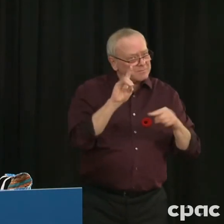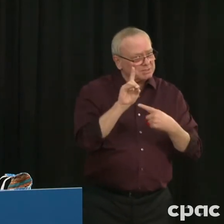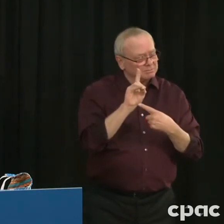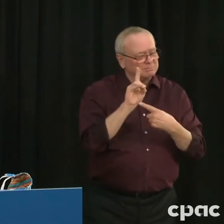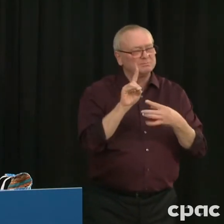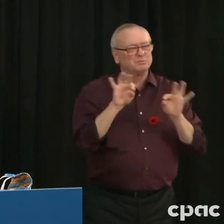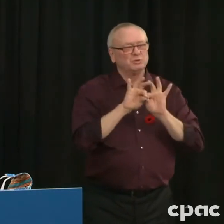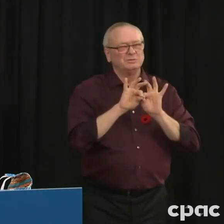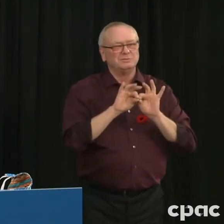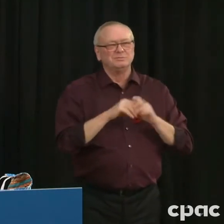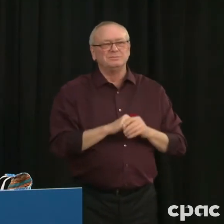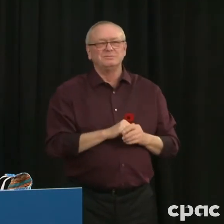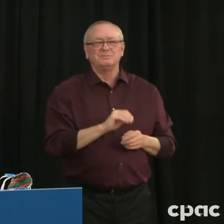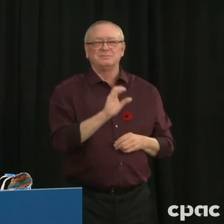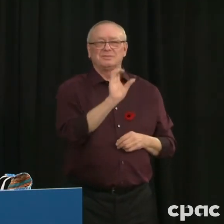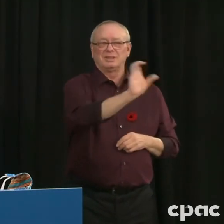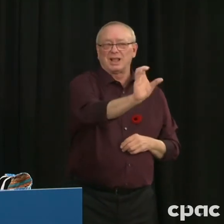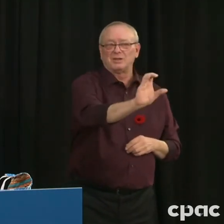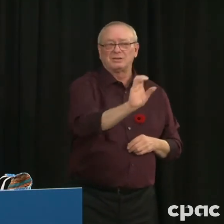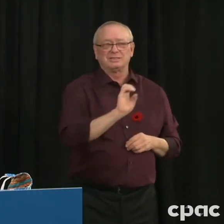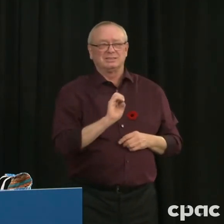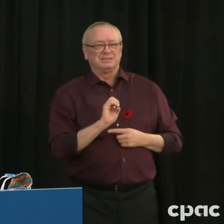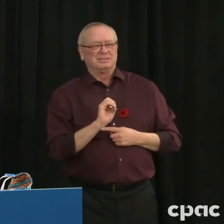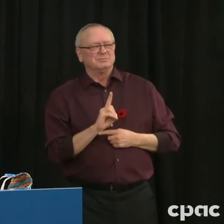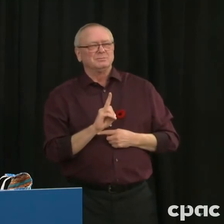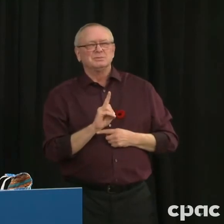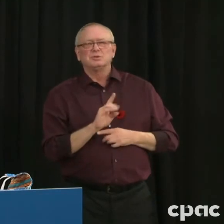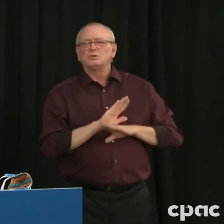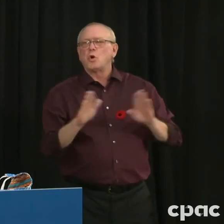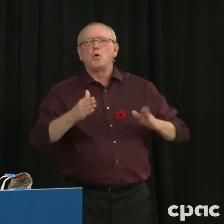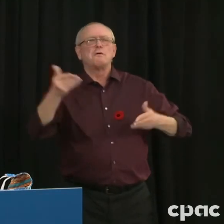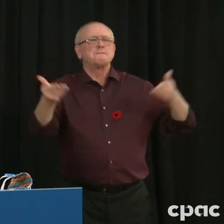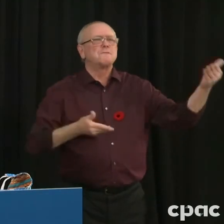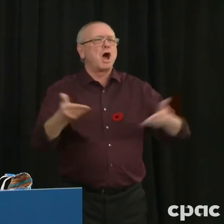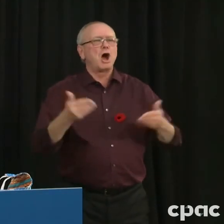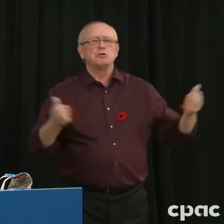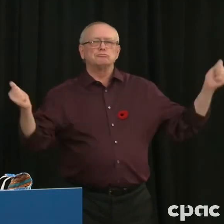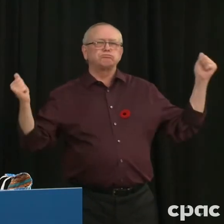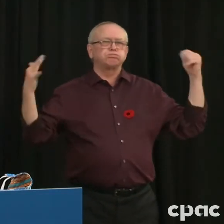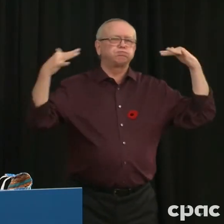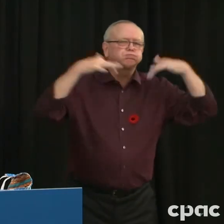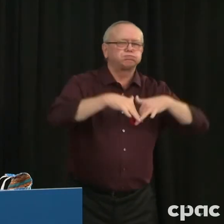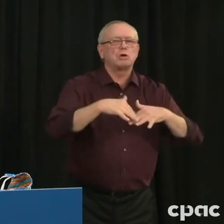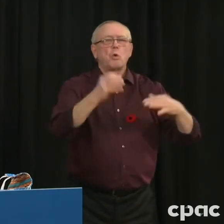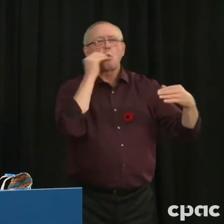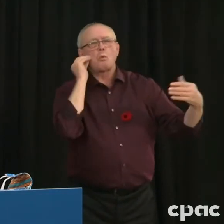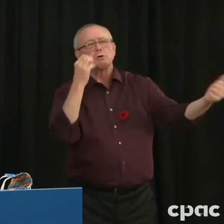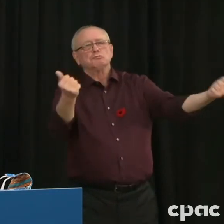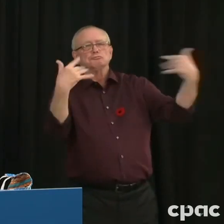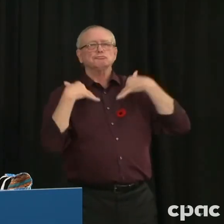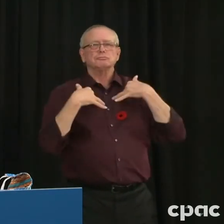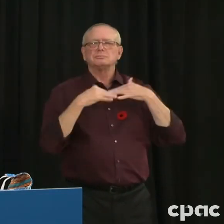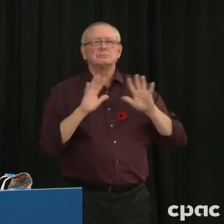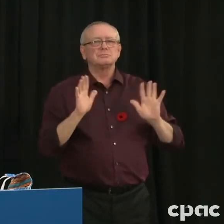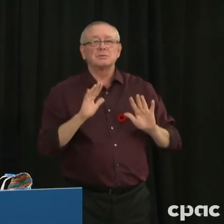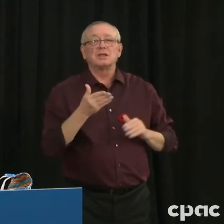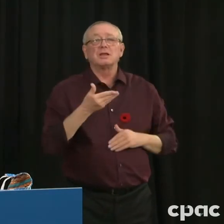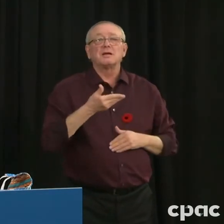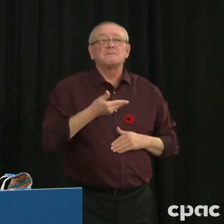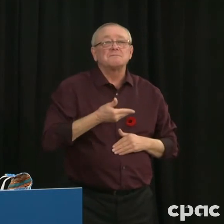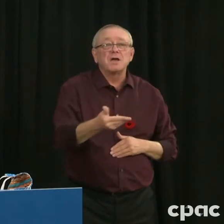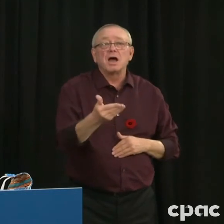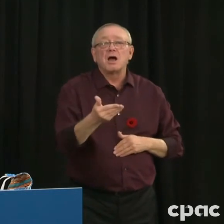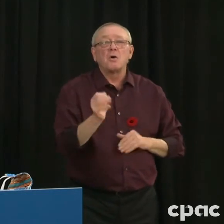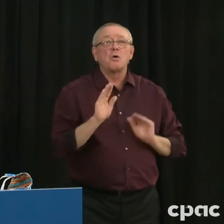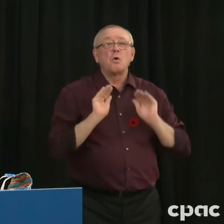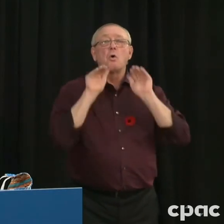you, and please do not attend a gathering at a home where you do not live. Outside the home, keep your gatherings